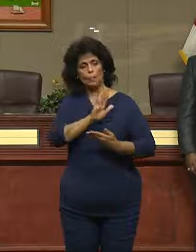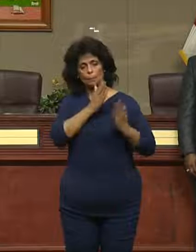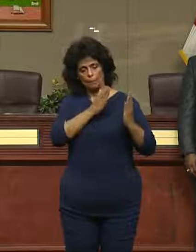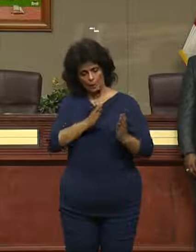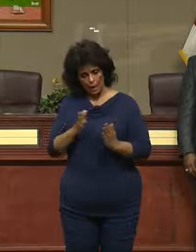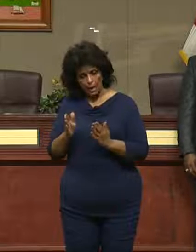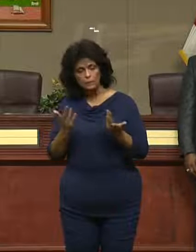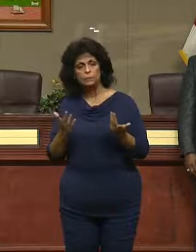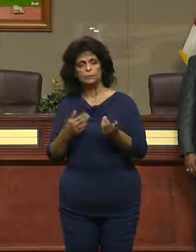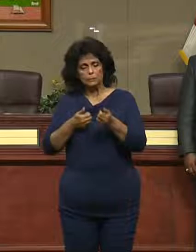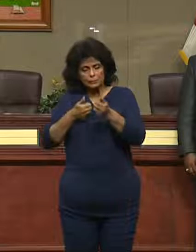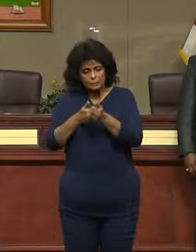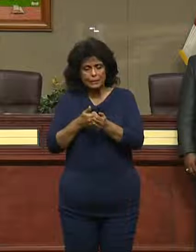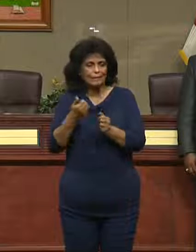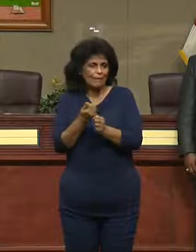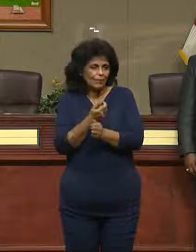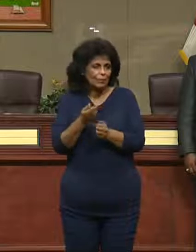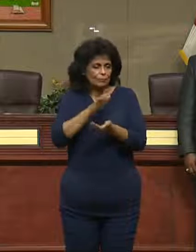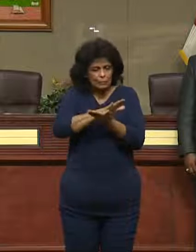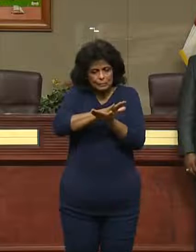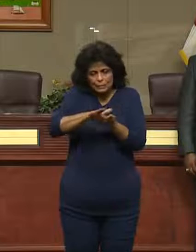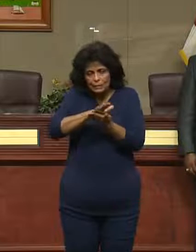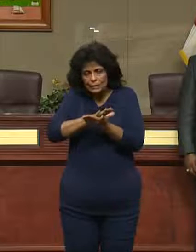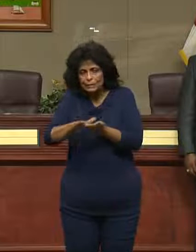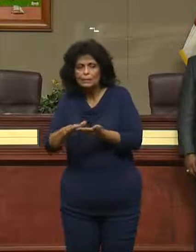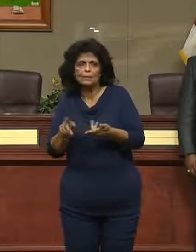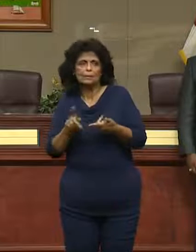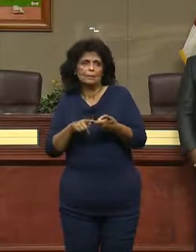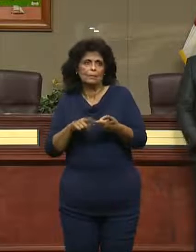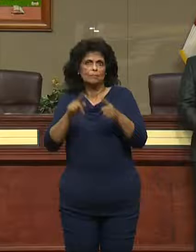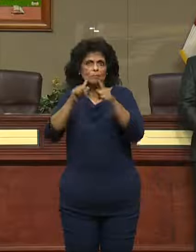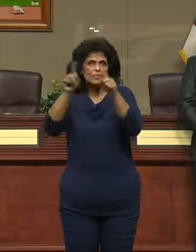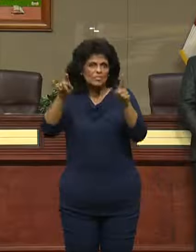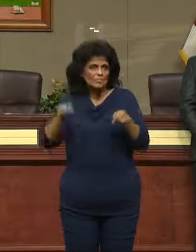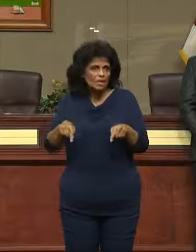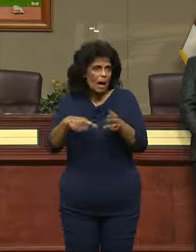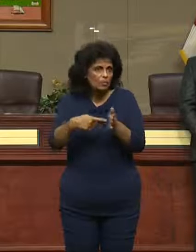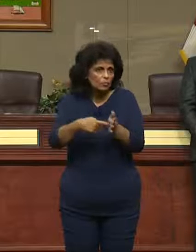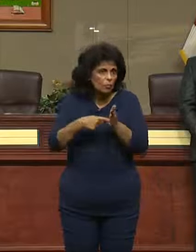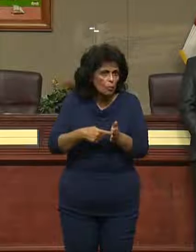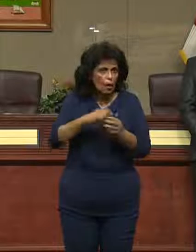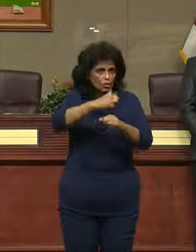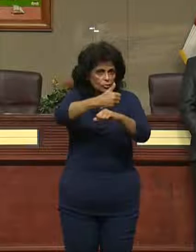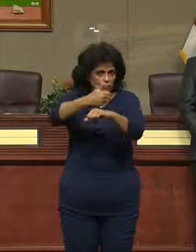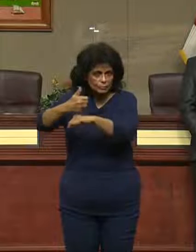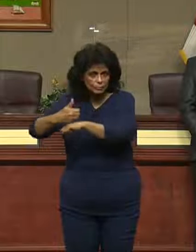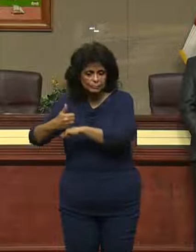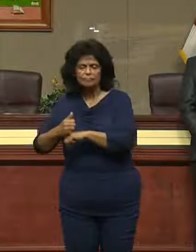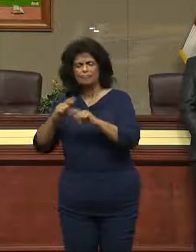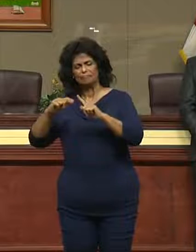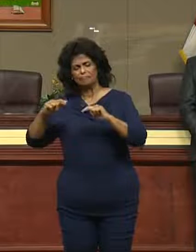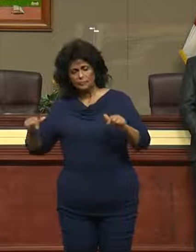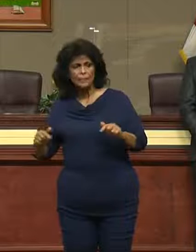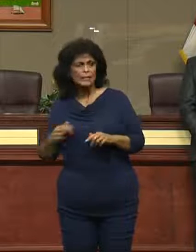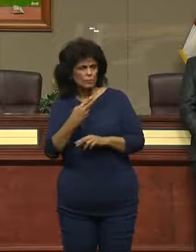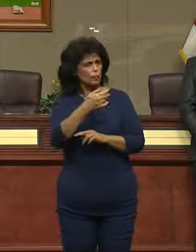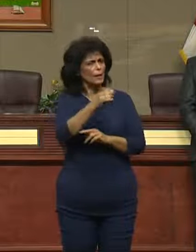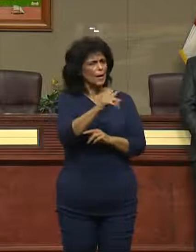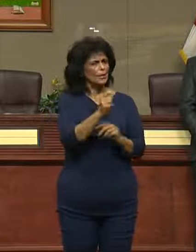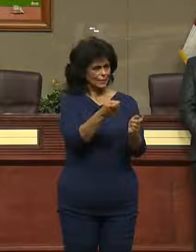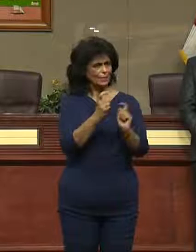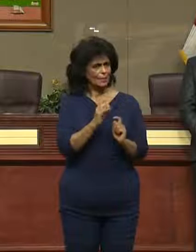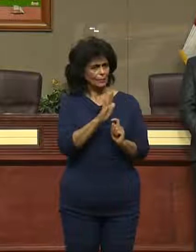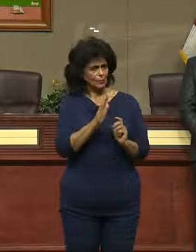the sanitizations, the signage requirements and so forth. The Hyatt provided that plan, and when we were out